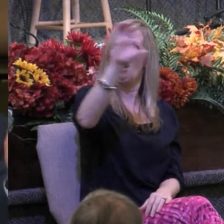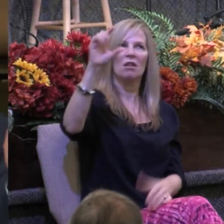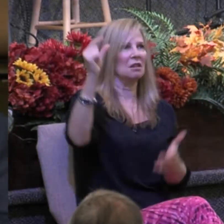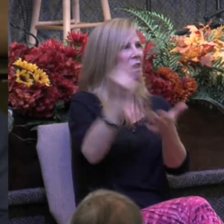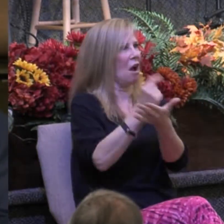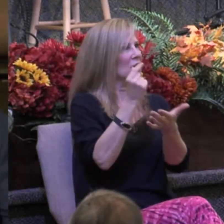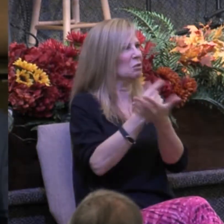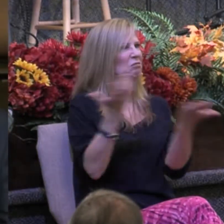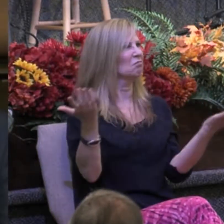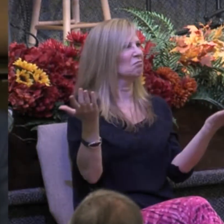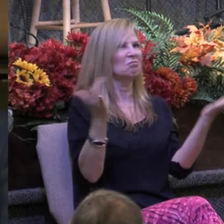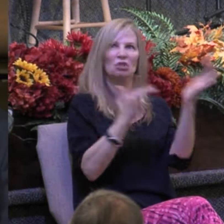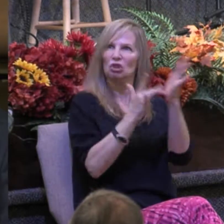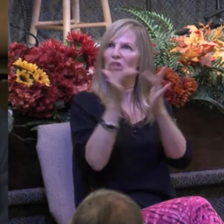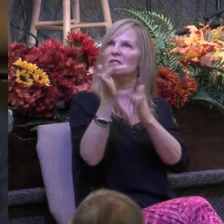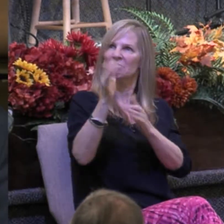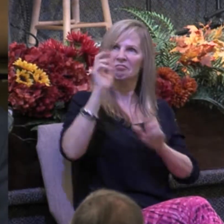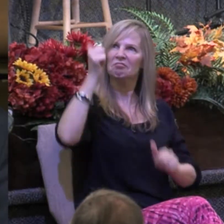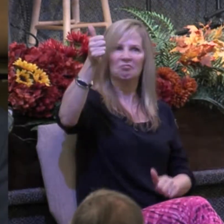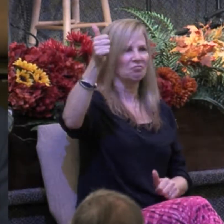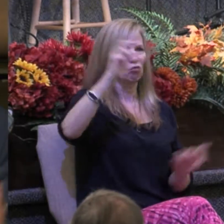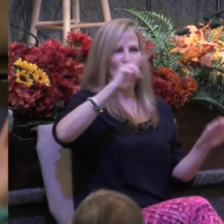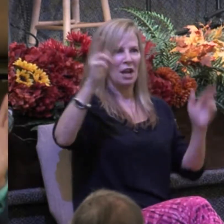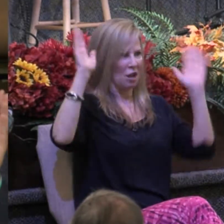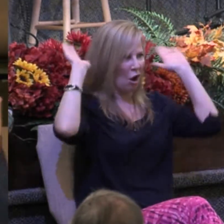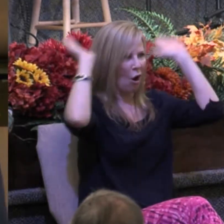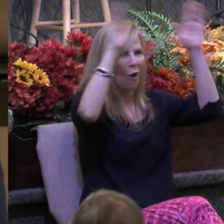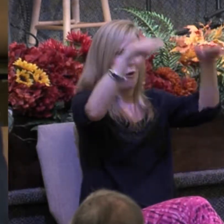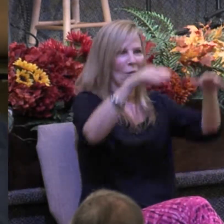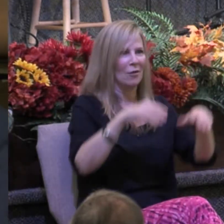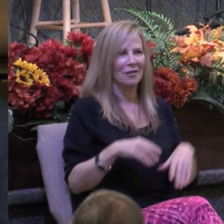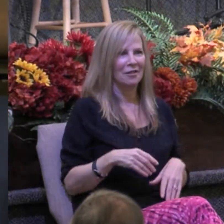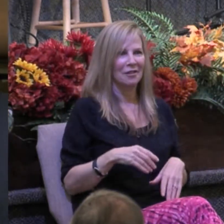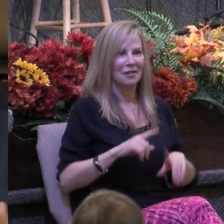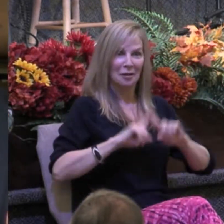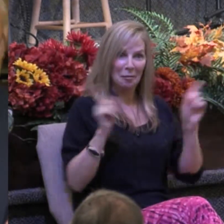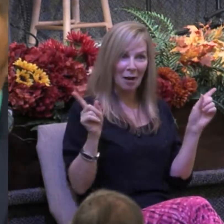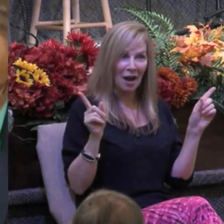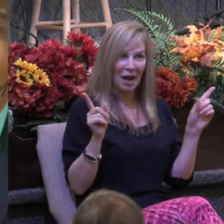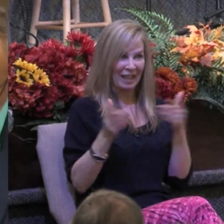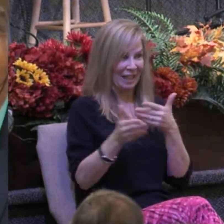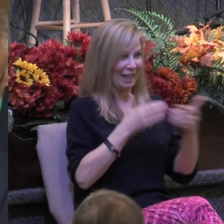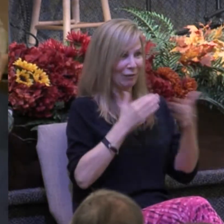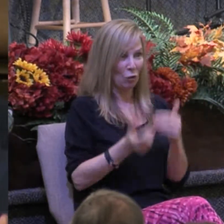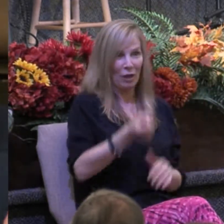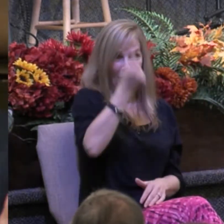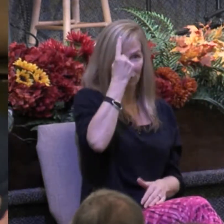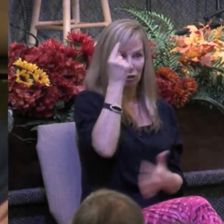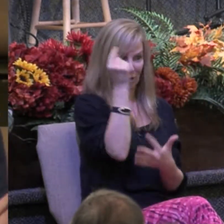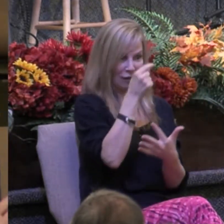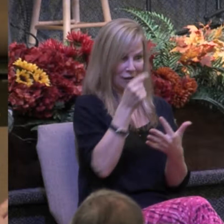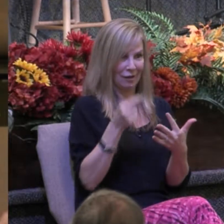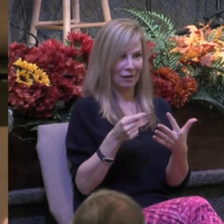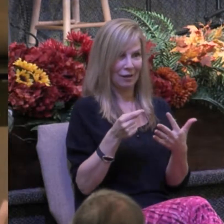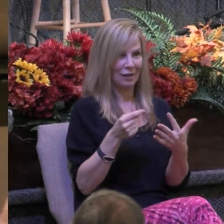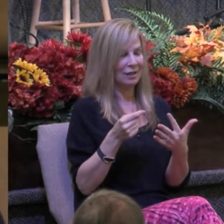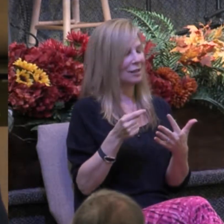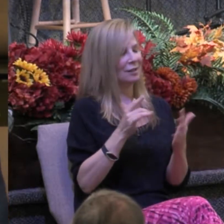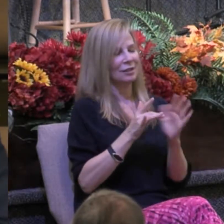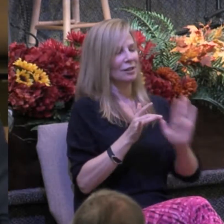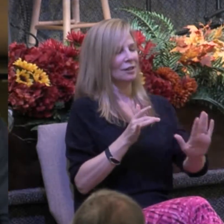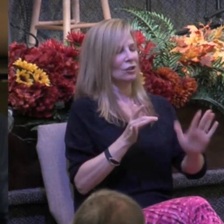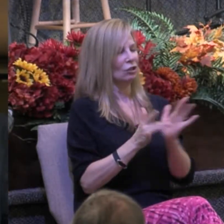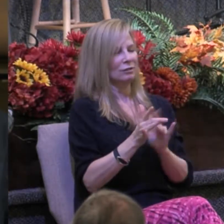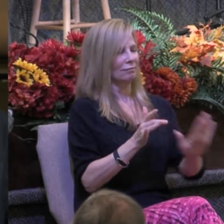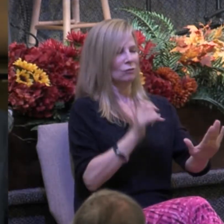that Jesus was sending them out to proclaim. But in spite of all they understood, the Lord knew that they were not ready to be sent